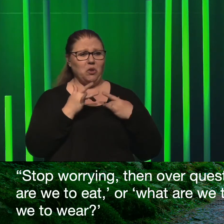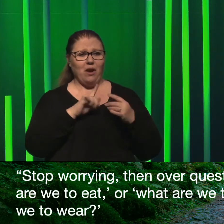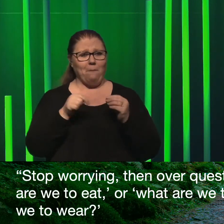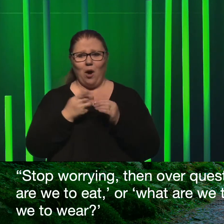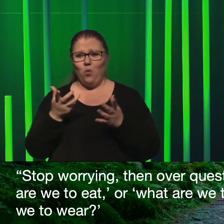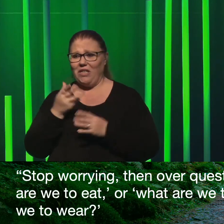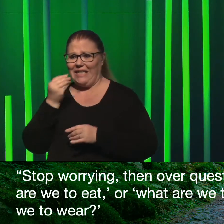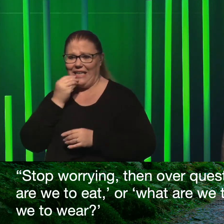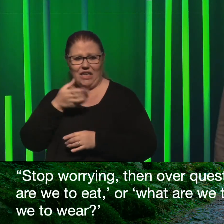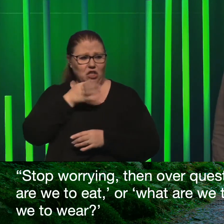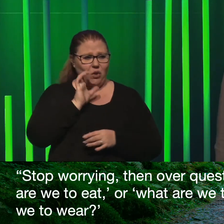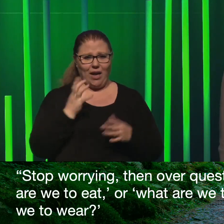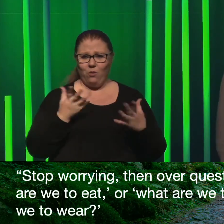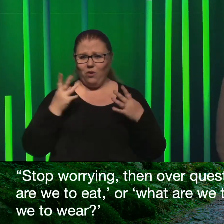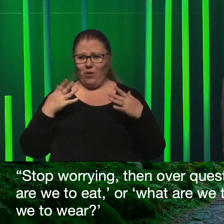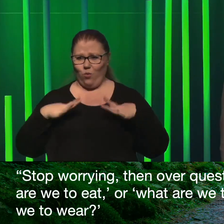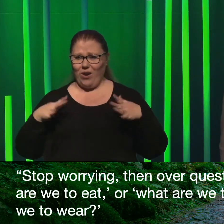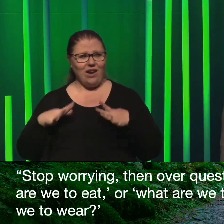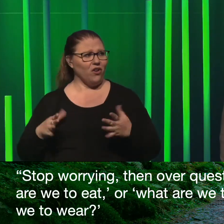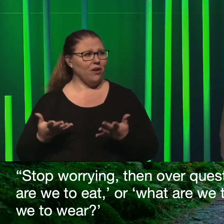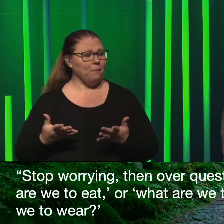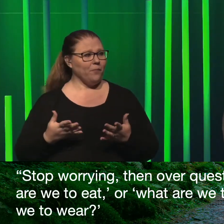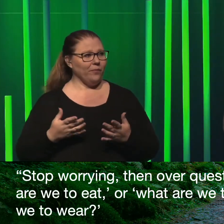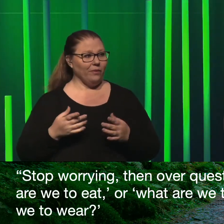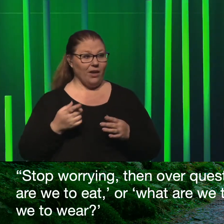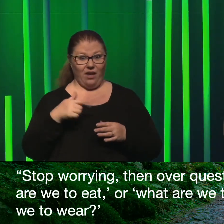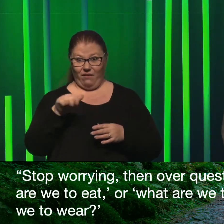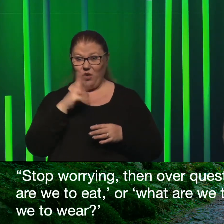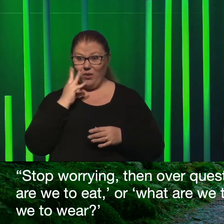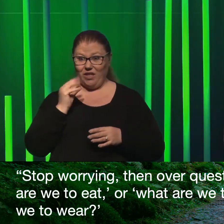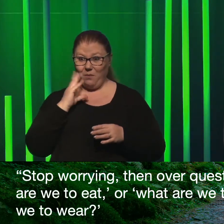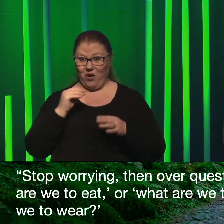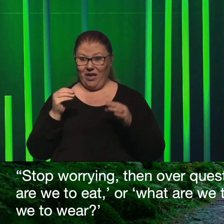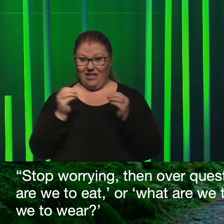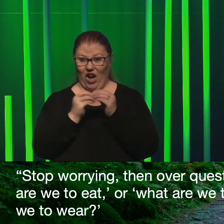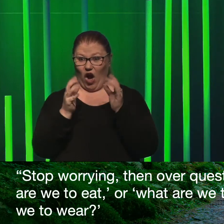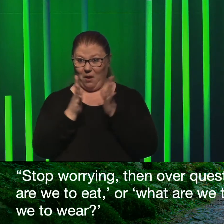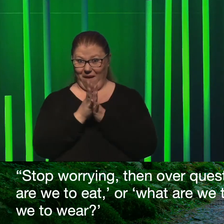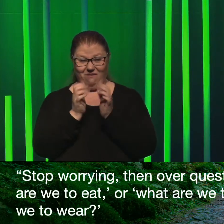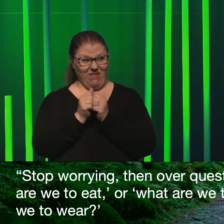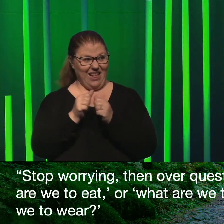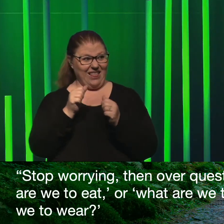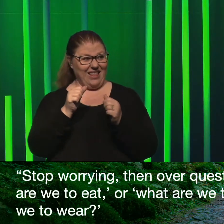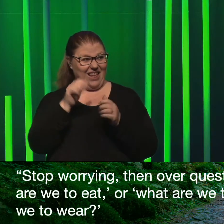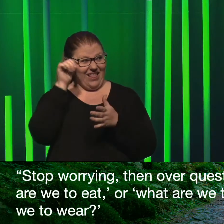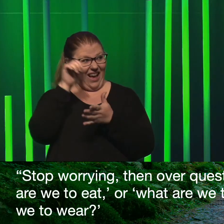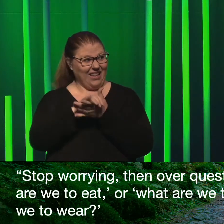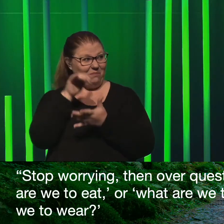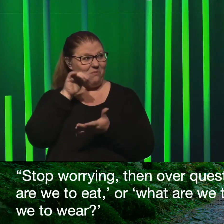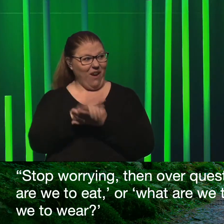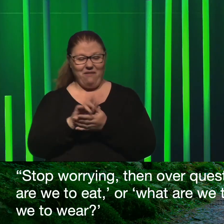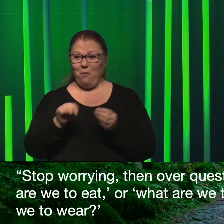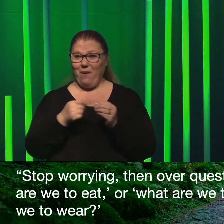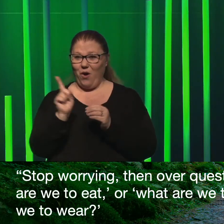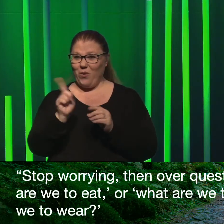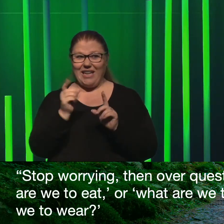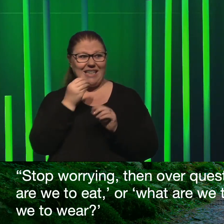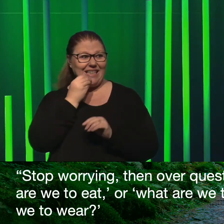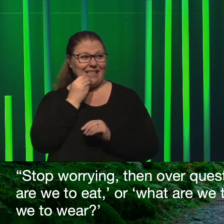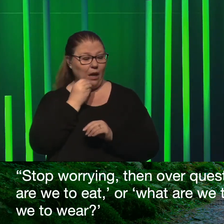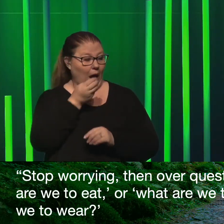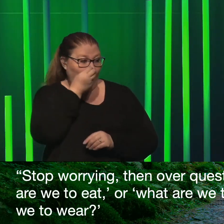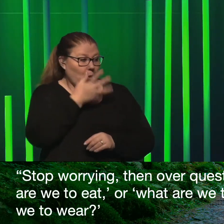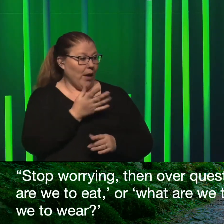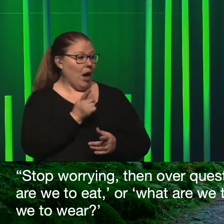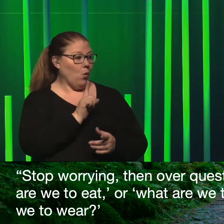are we to wear? Y'all ever gotten into an argument with a significant other about where to eat? Right? So some of you are like, I don't really care, you pick. And